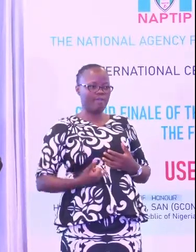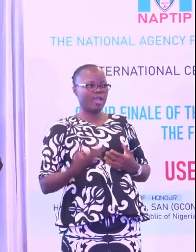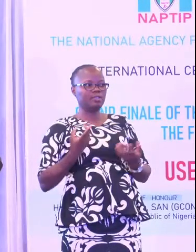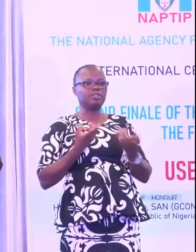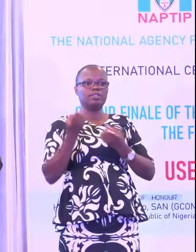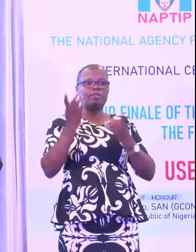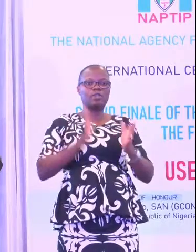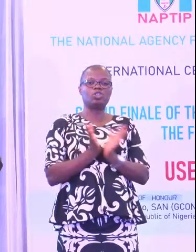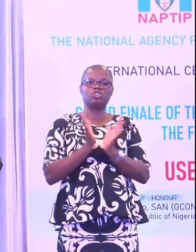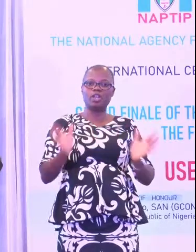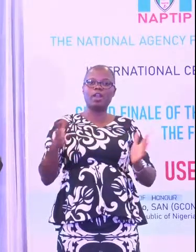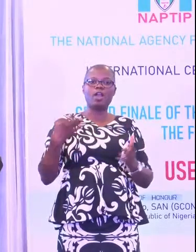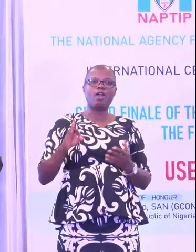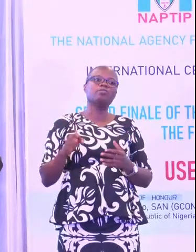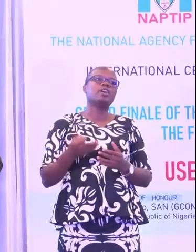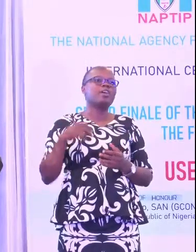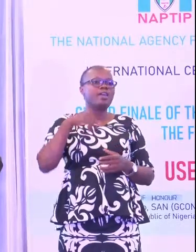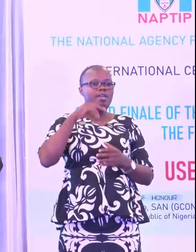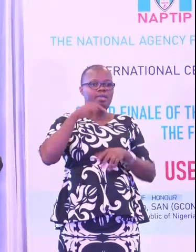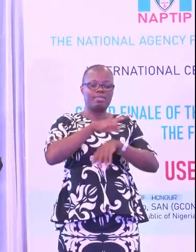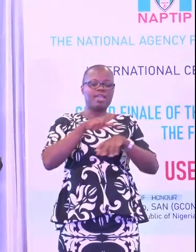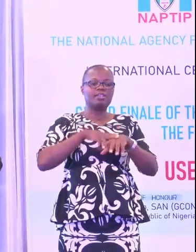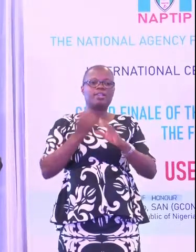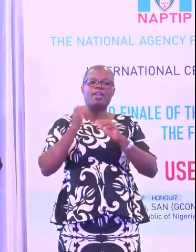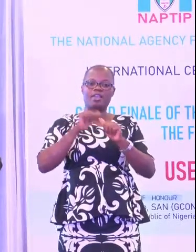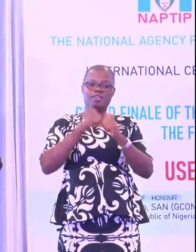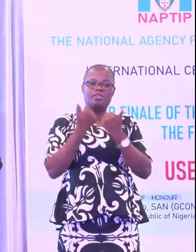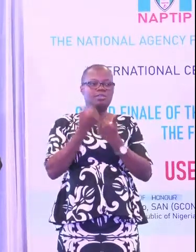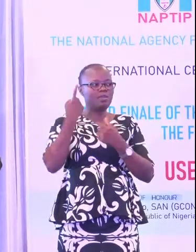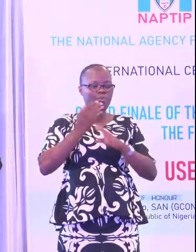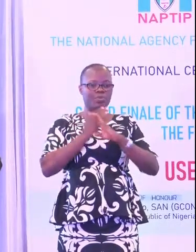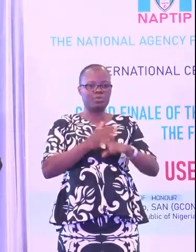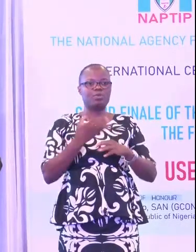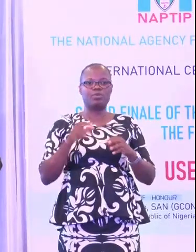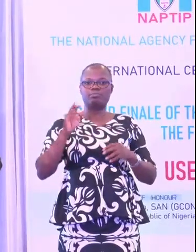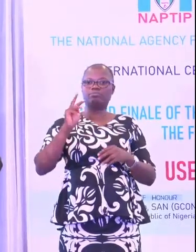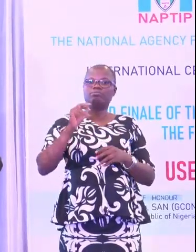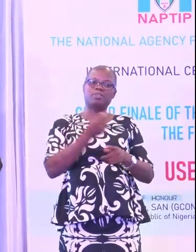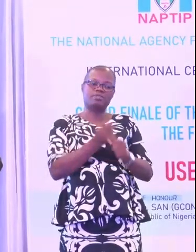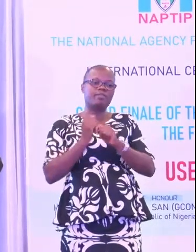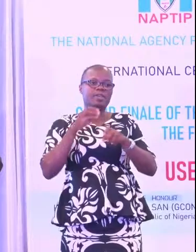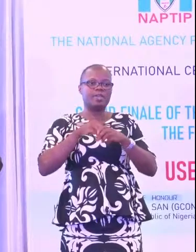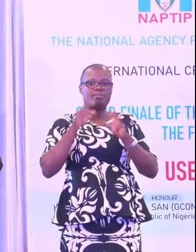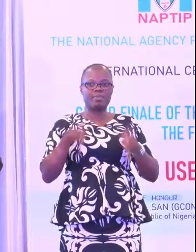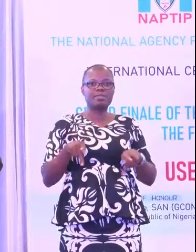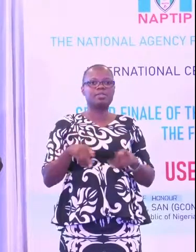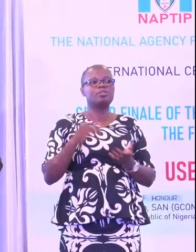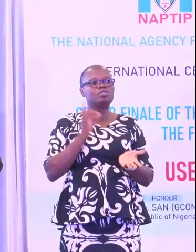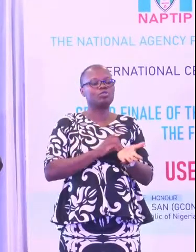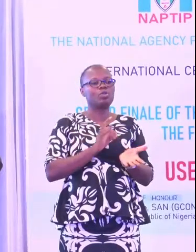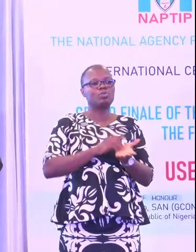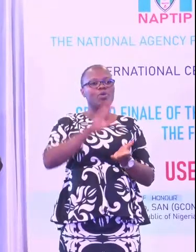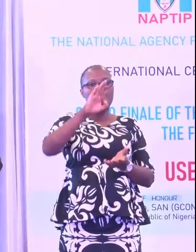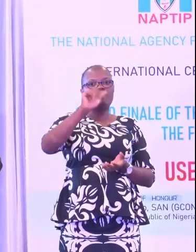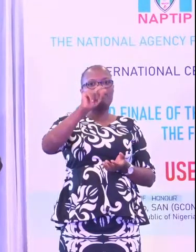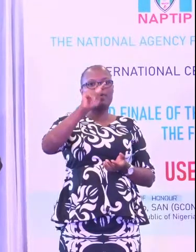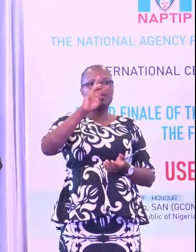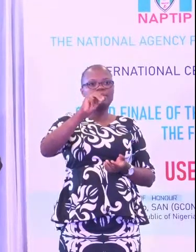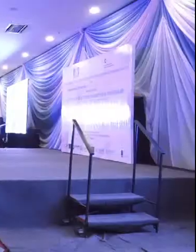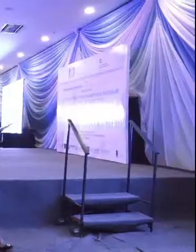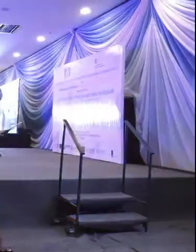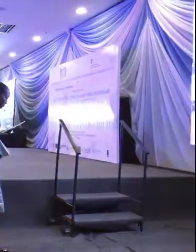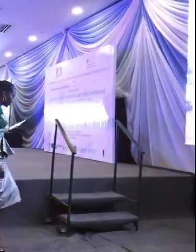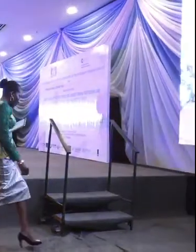General of the National Agency for the Prohibition of Trafficking Persons, NAPTIP, Dr. Fatima